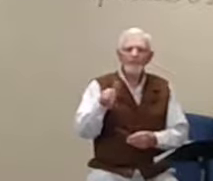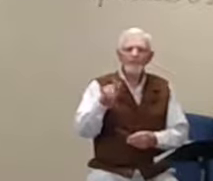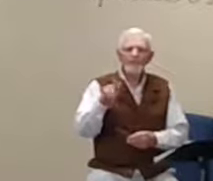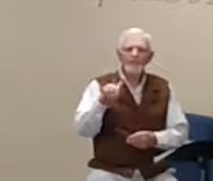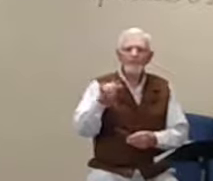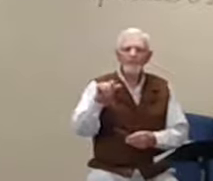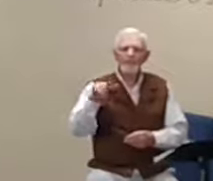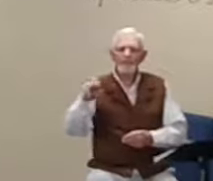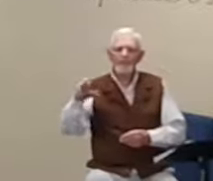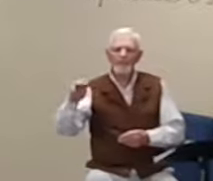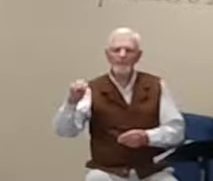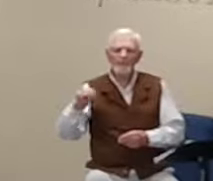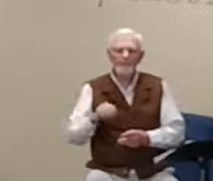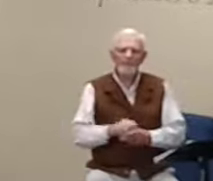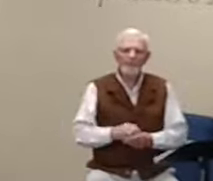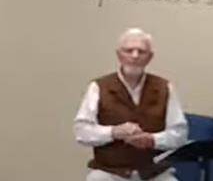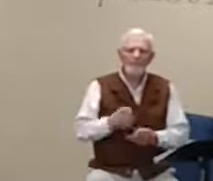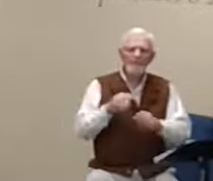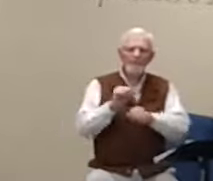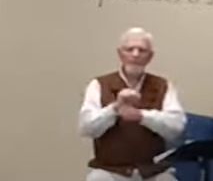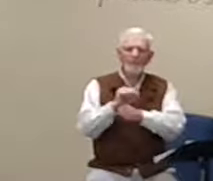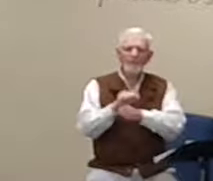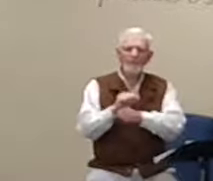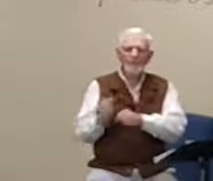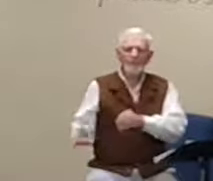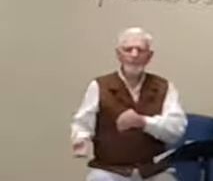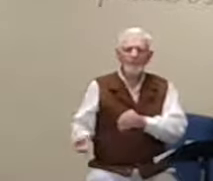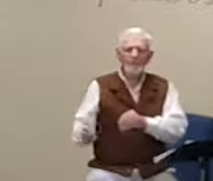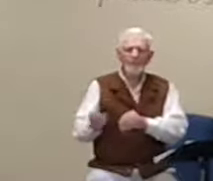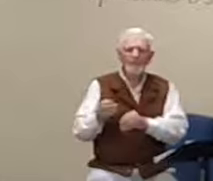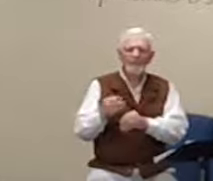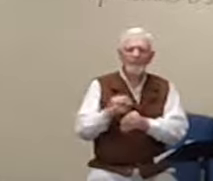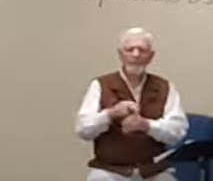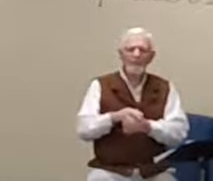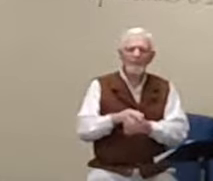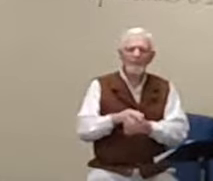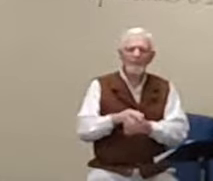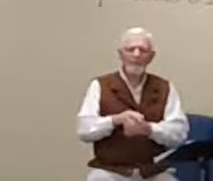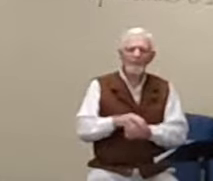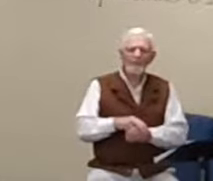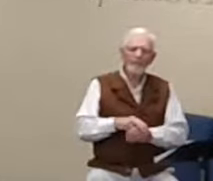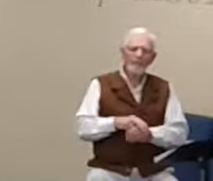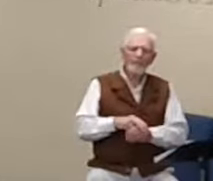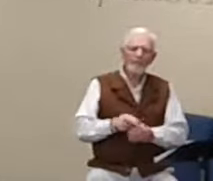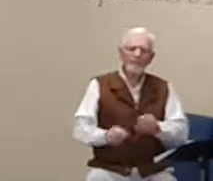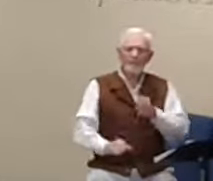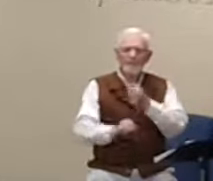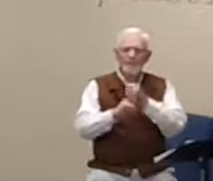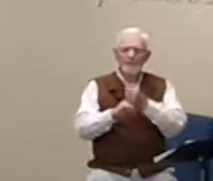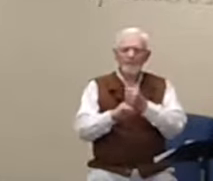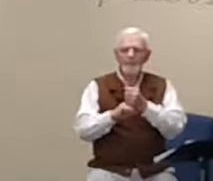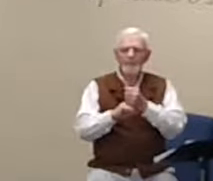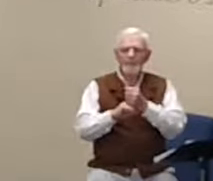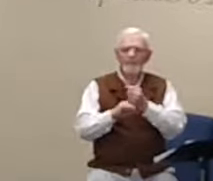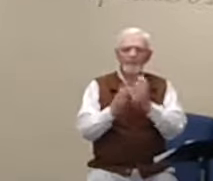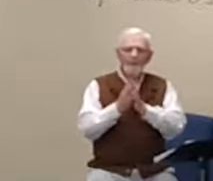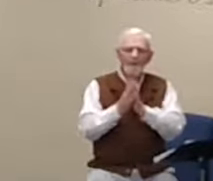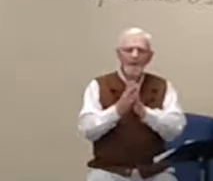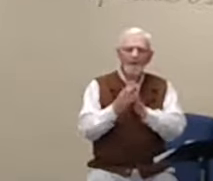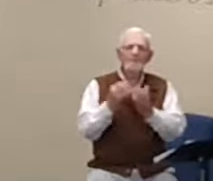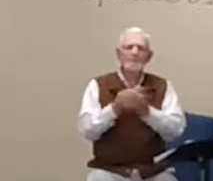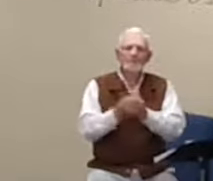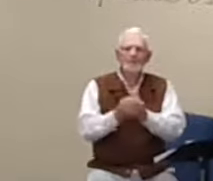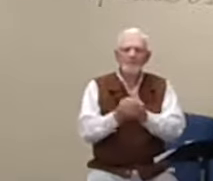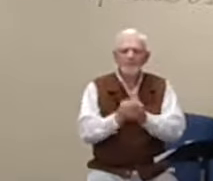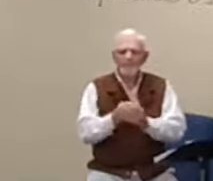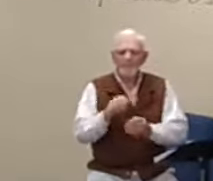from the work of raising your own support, both prayer and financial support, is on the missionary. And